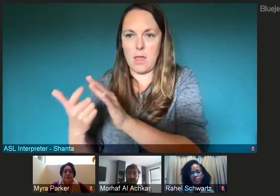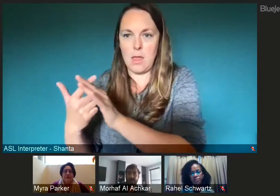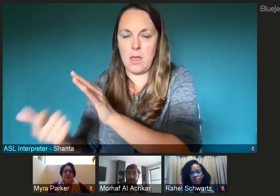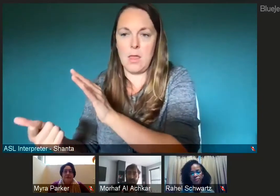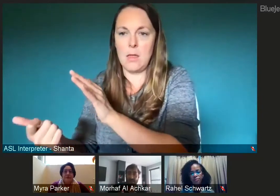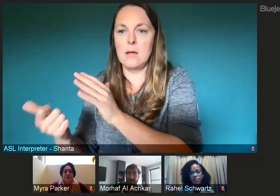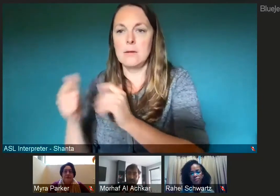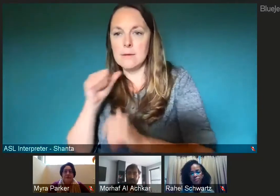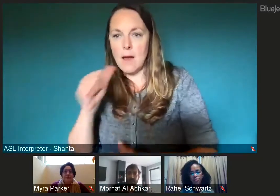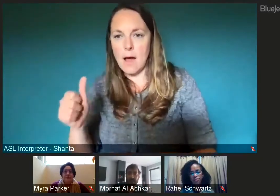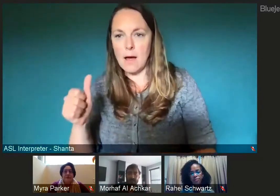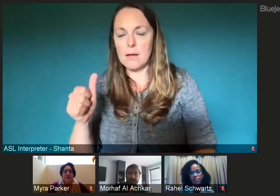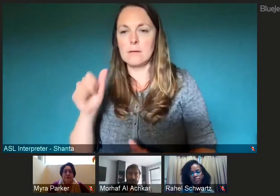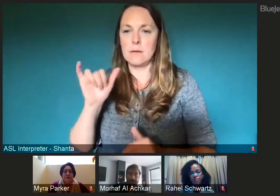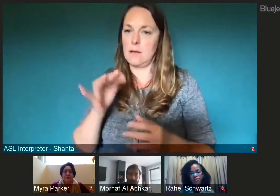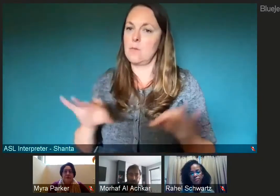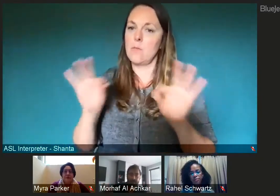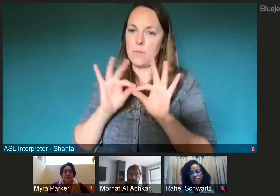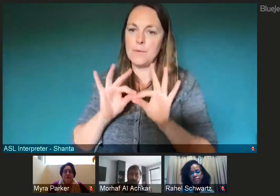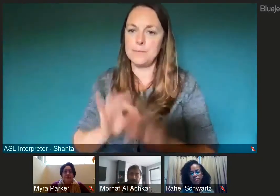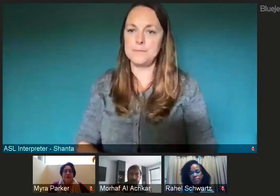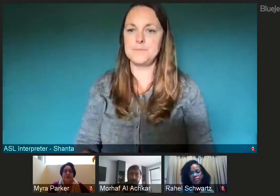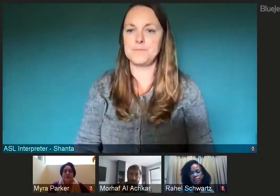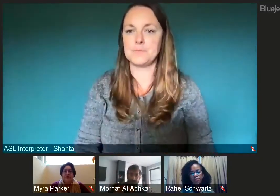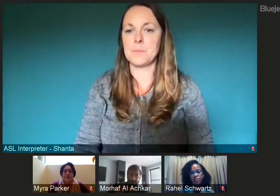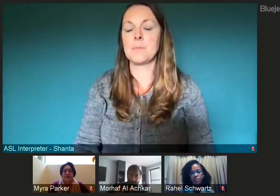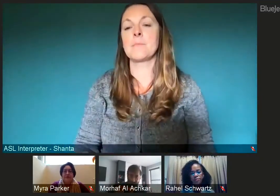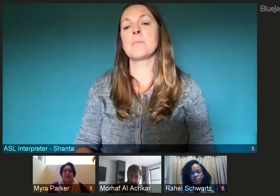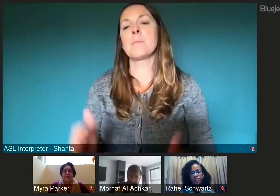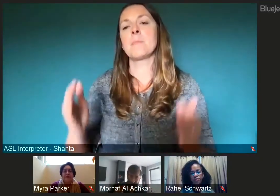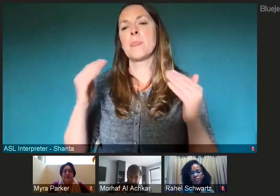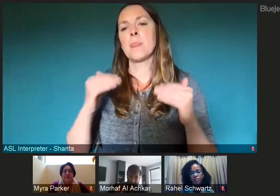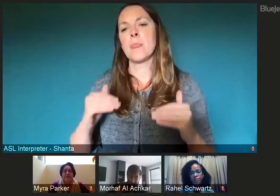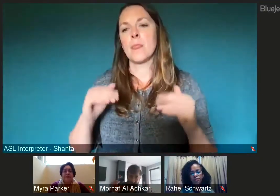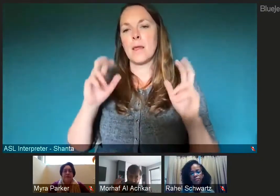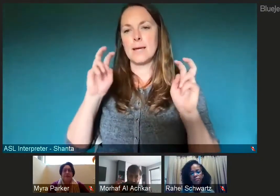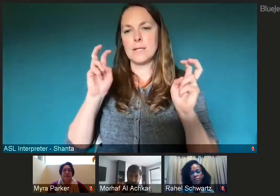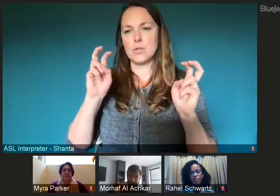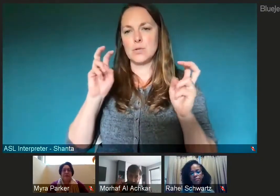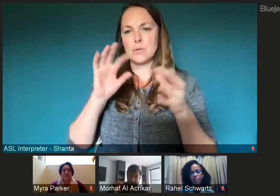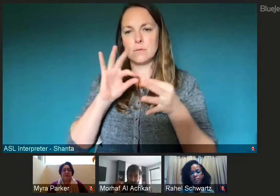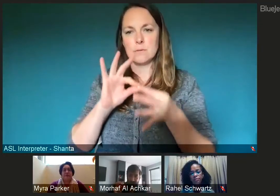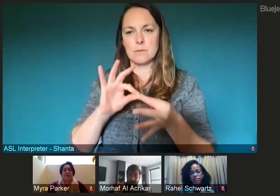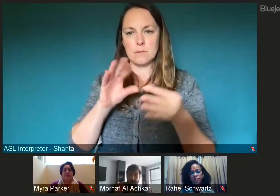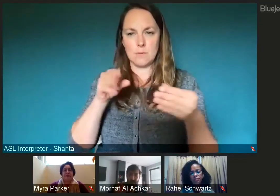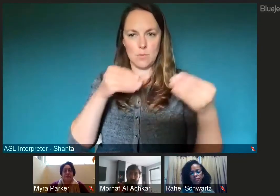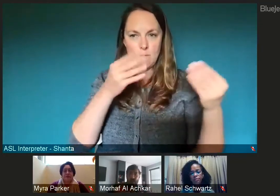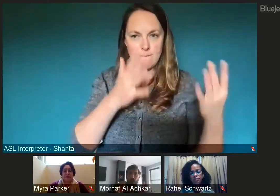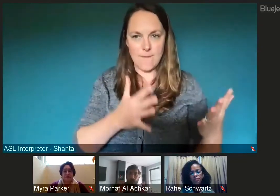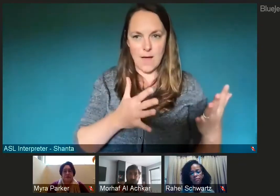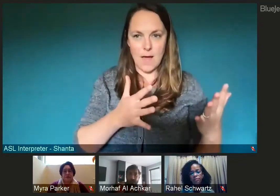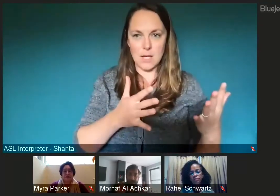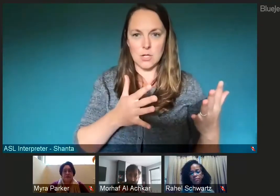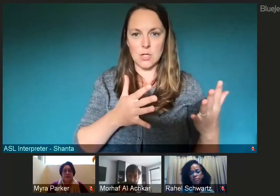the cracks. Those are really important. Back to the issues about the provider and not having